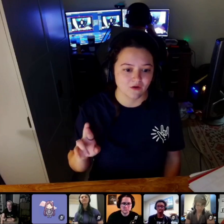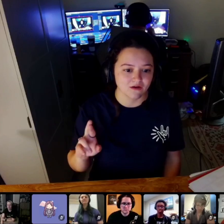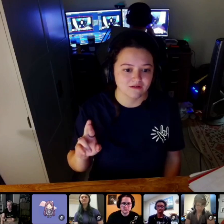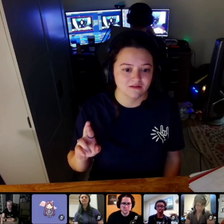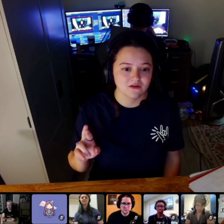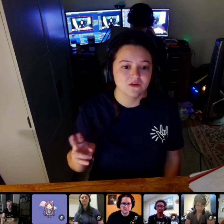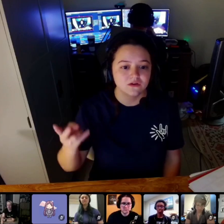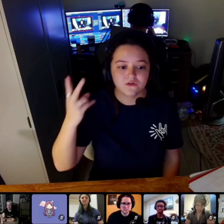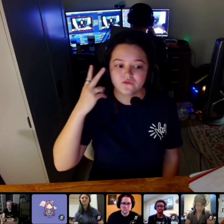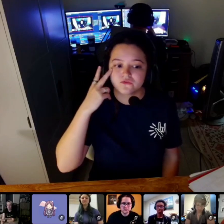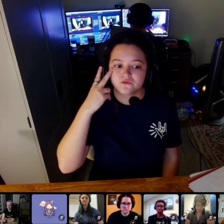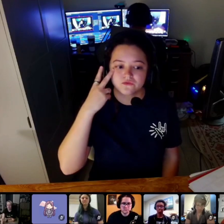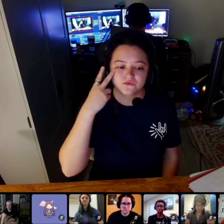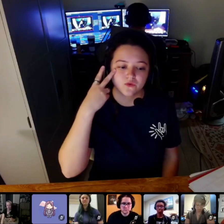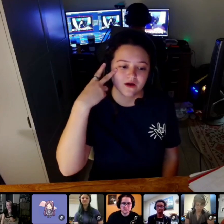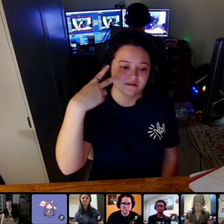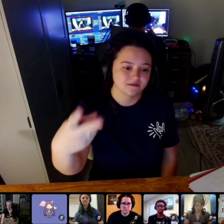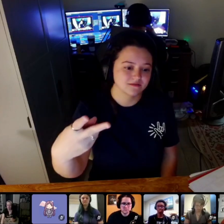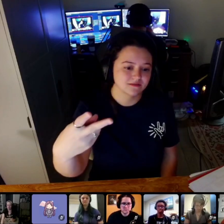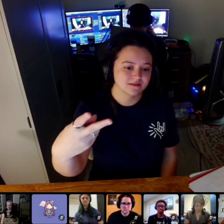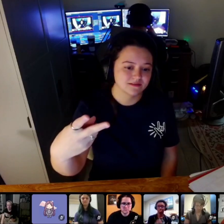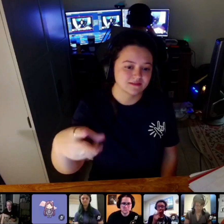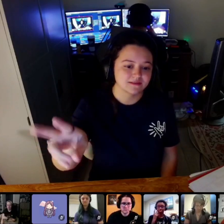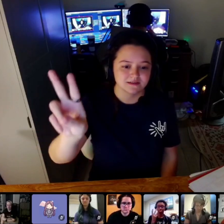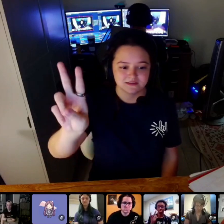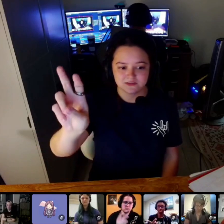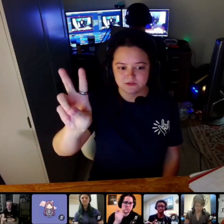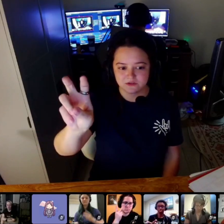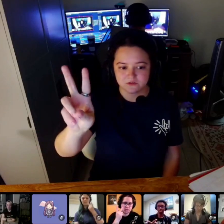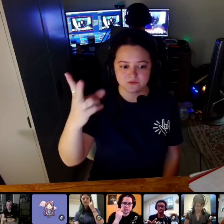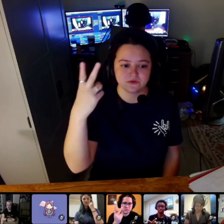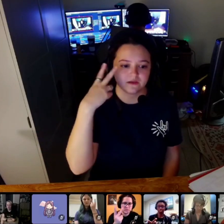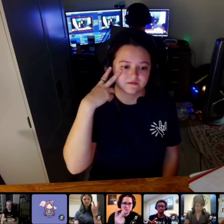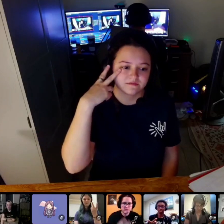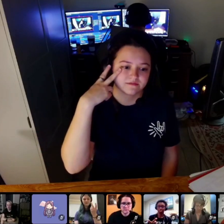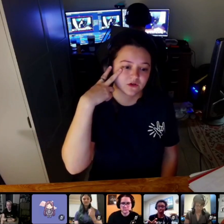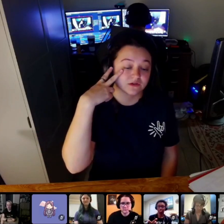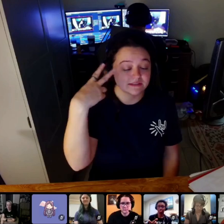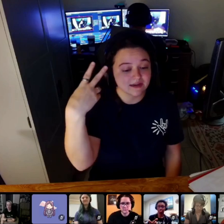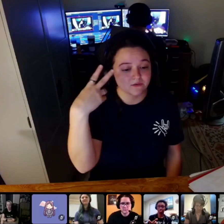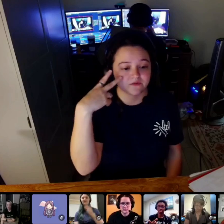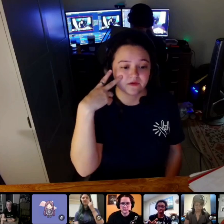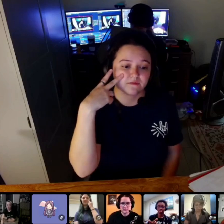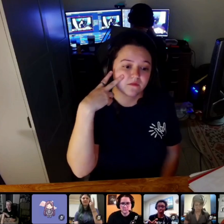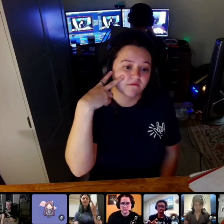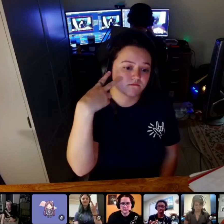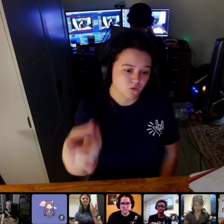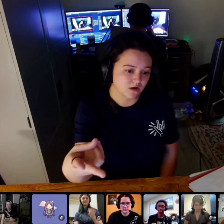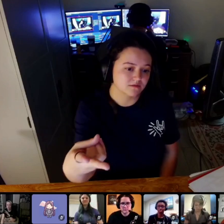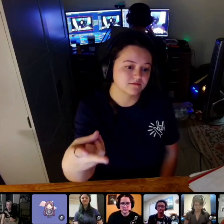V-O-I-R. Voir. And so it starts with a V. Or it's signed with a V.